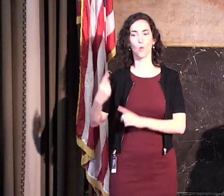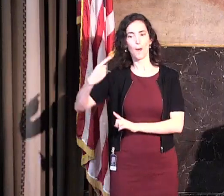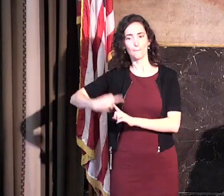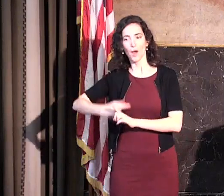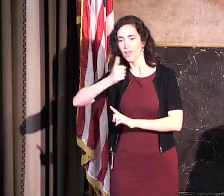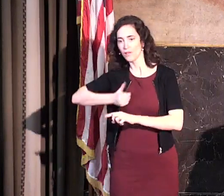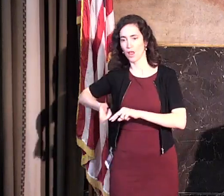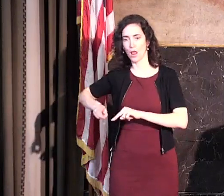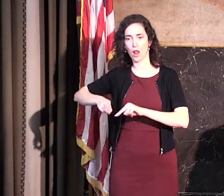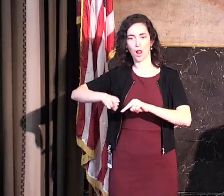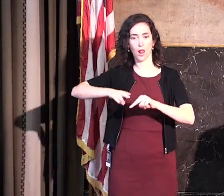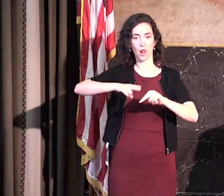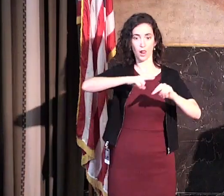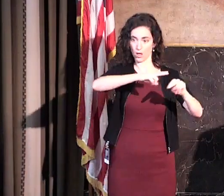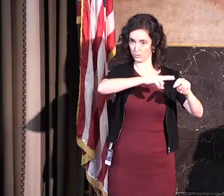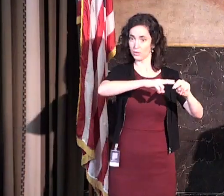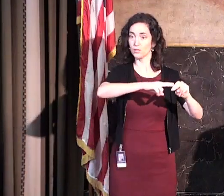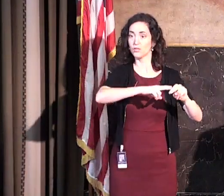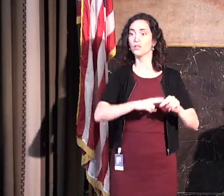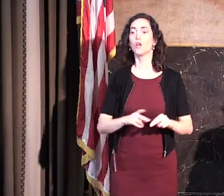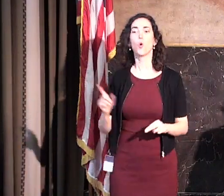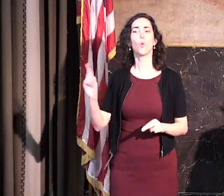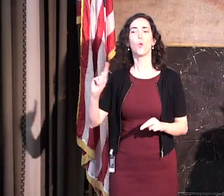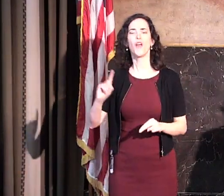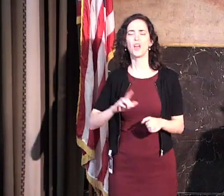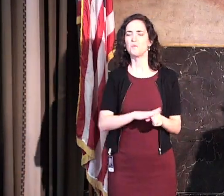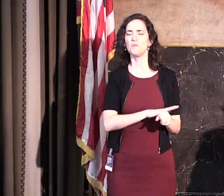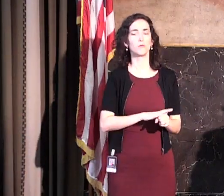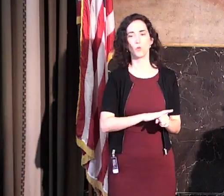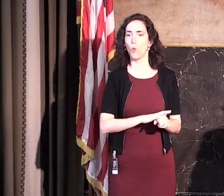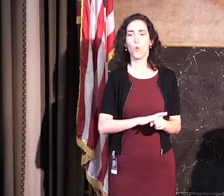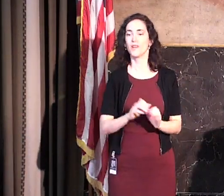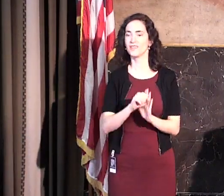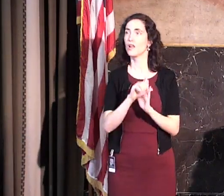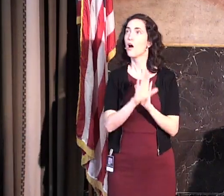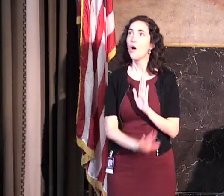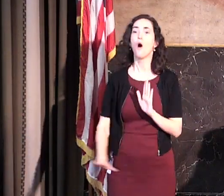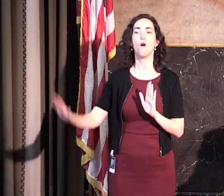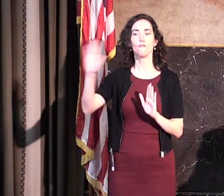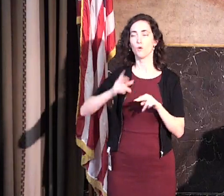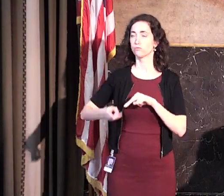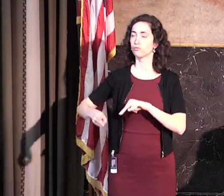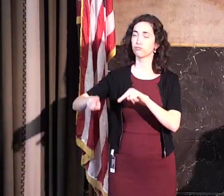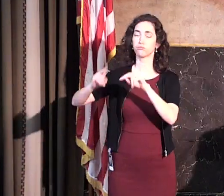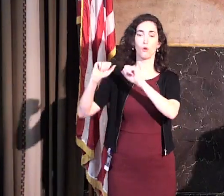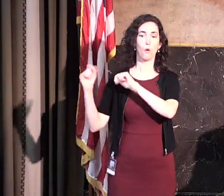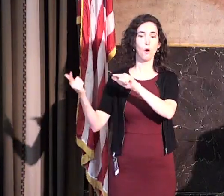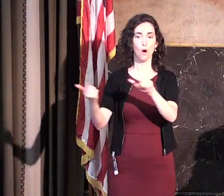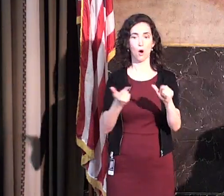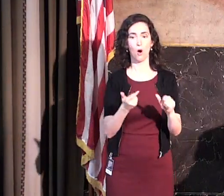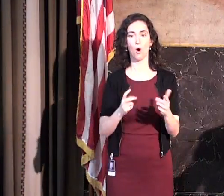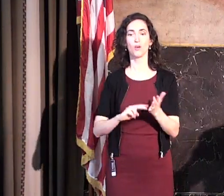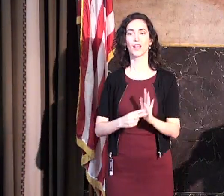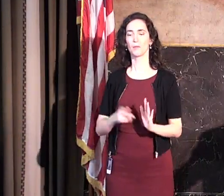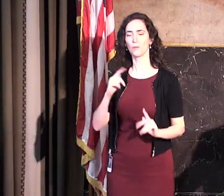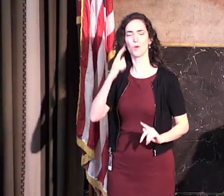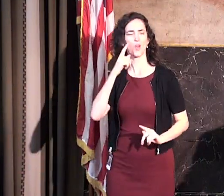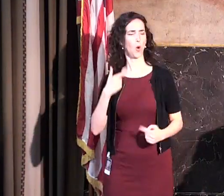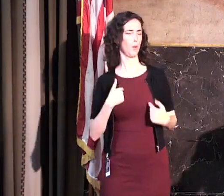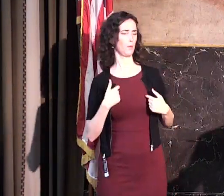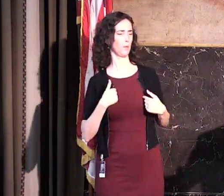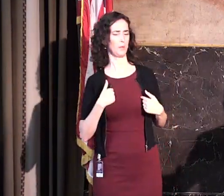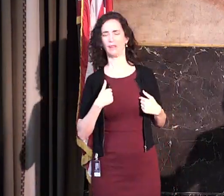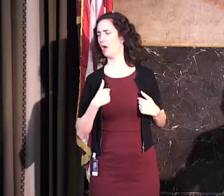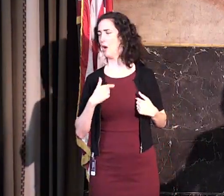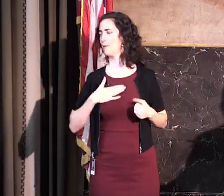And the increases are in all regions of our state. So nobody should be out there thinking, well, that's a problem in another state